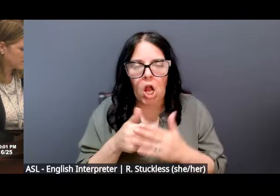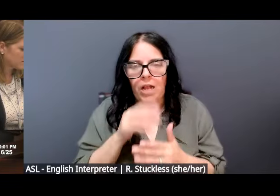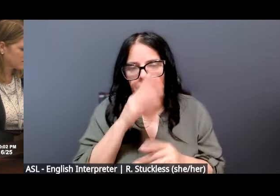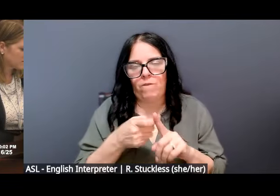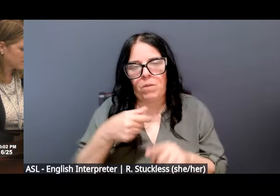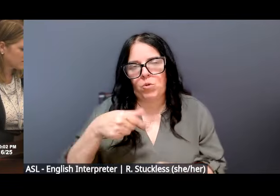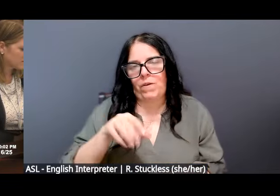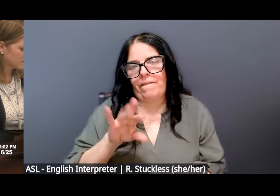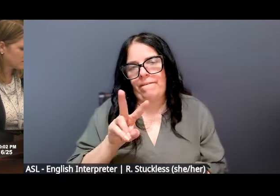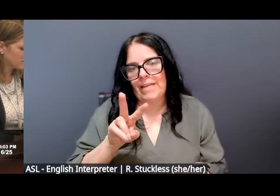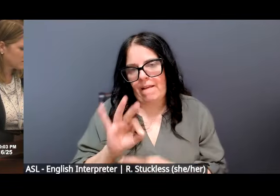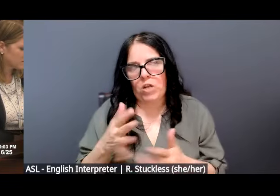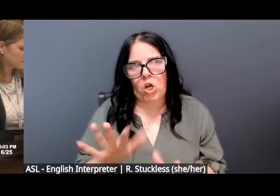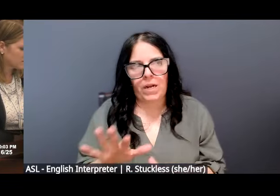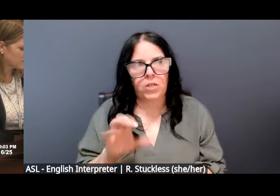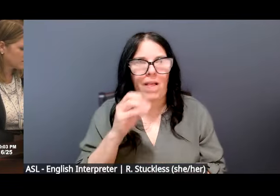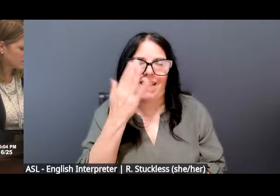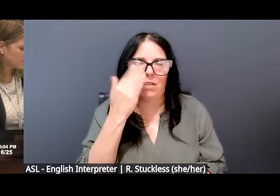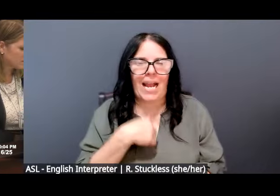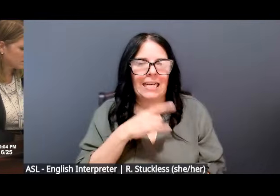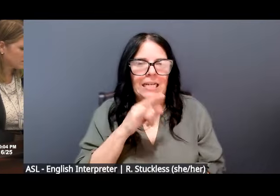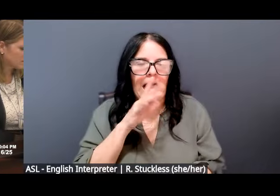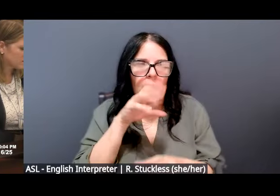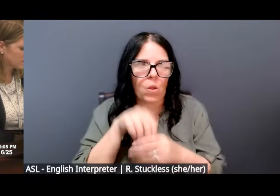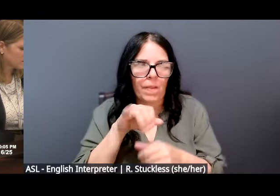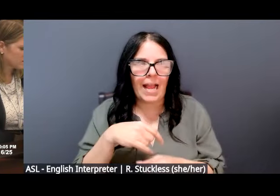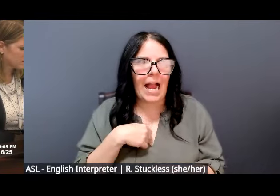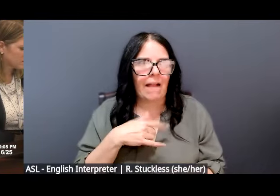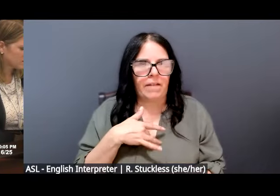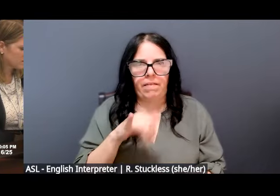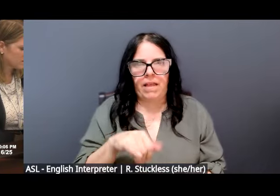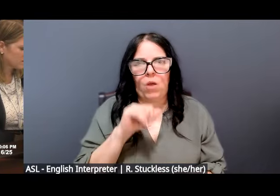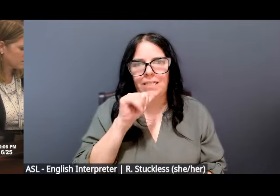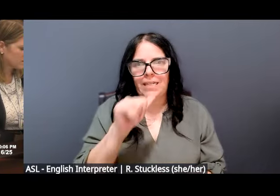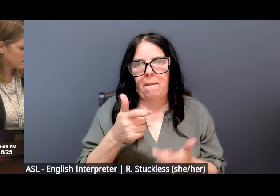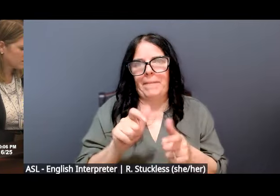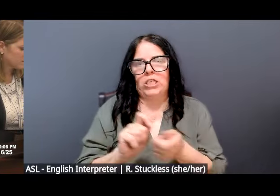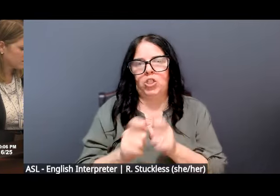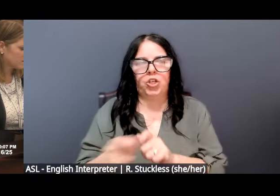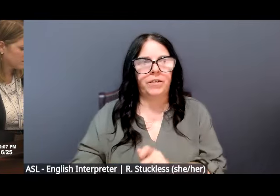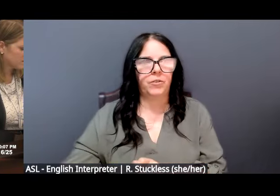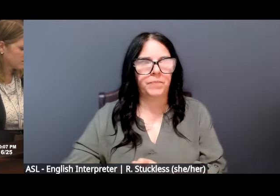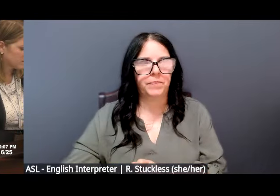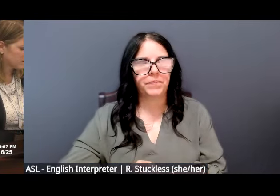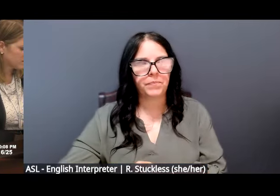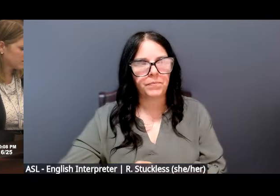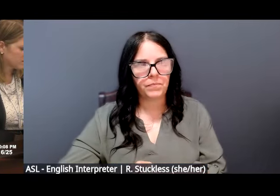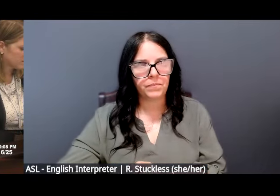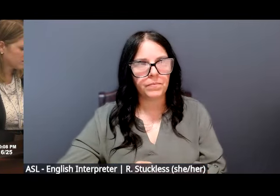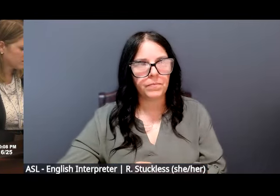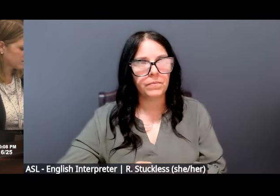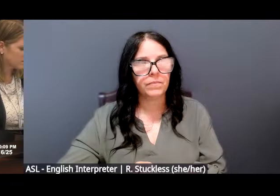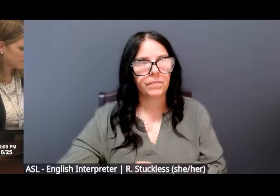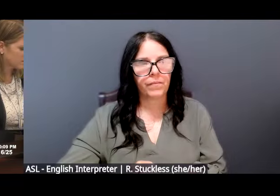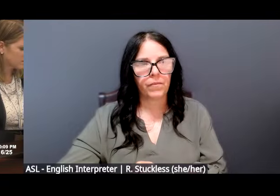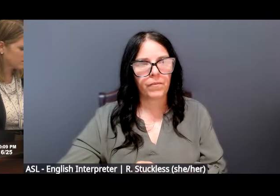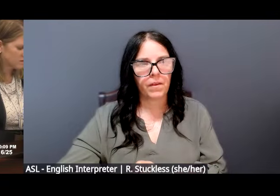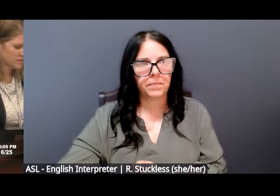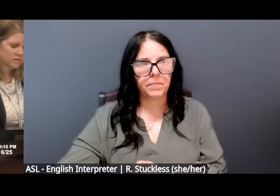that's why I didn't include that, because I didn't view that as much of a change for the voter that the voter would see.